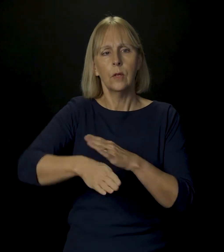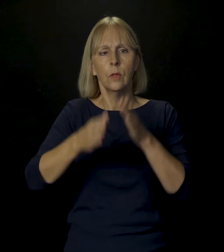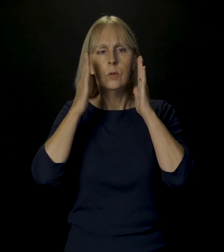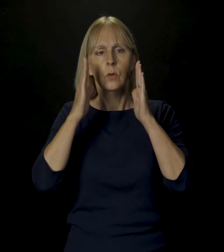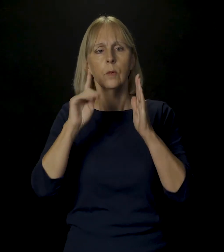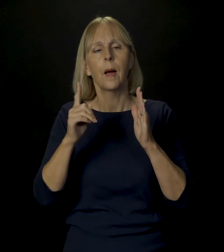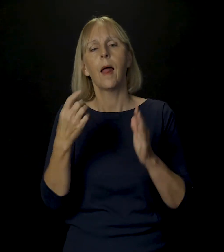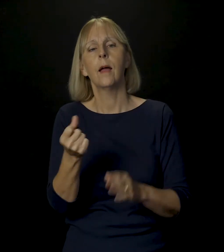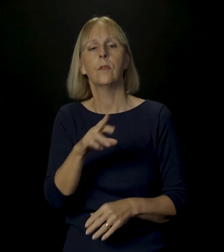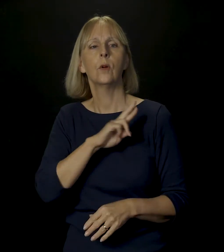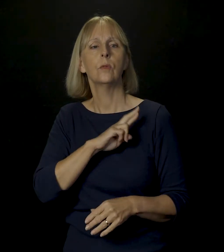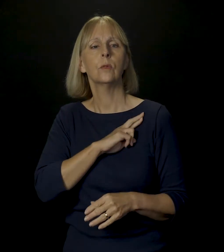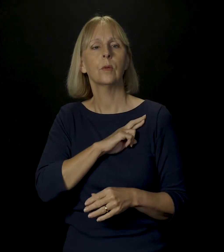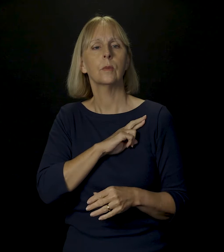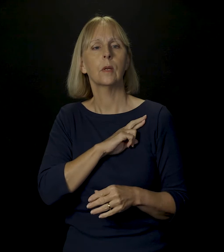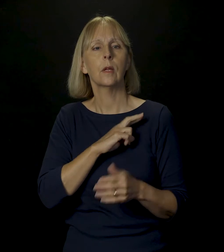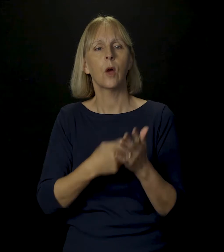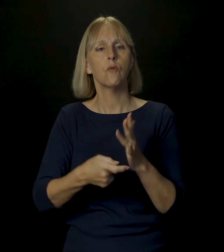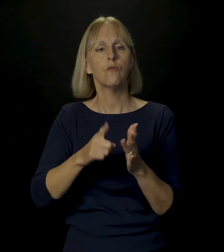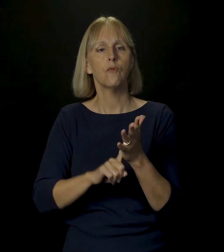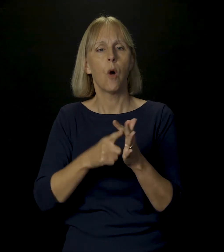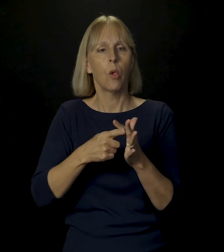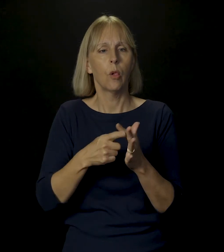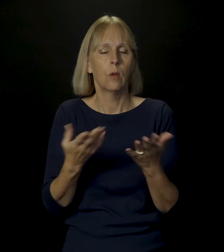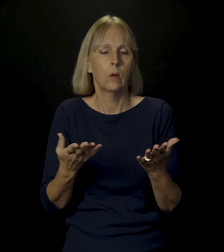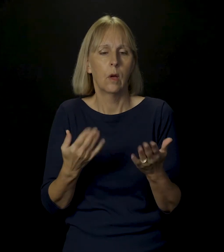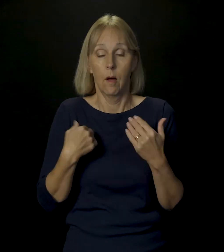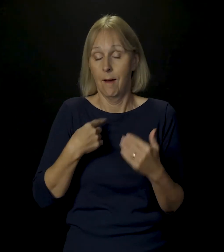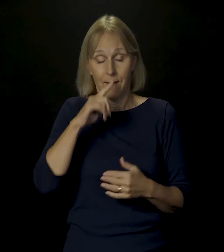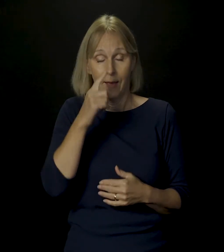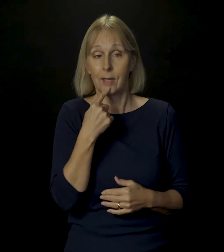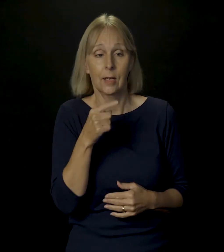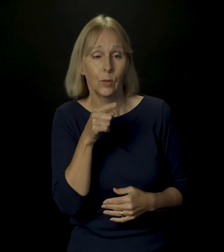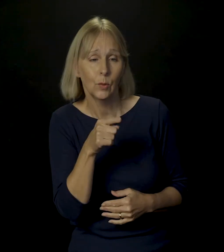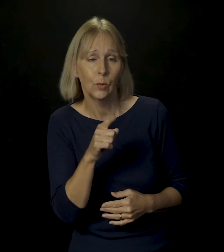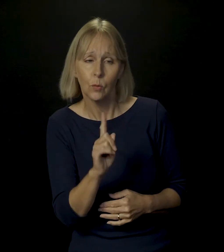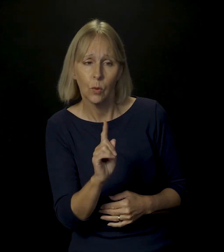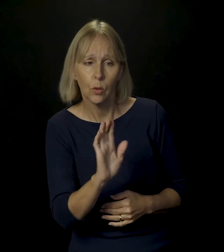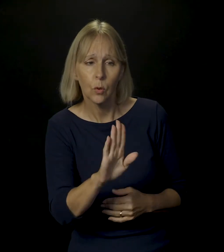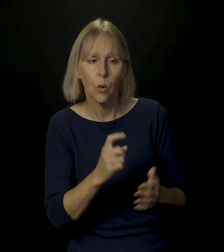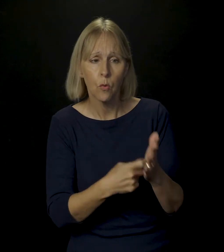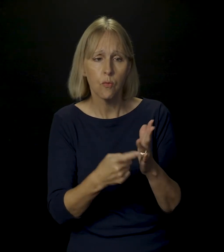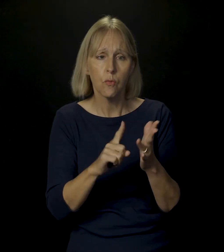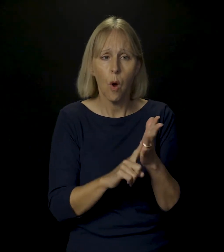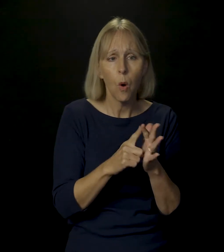Role To Play I Certainly Can't Tell You What That Role Is For You But I Do Know